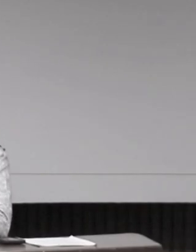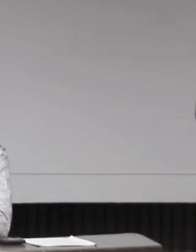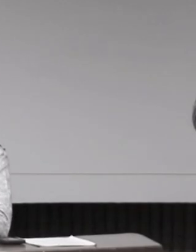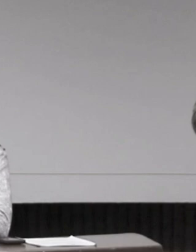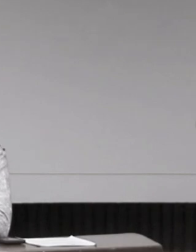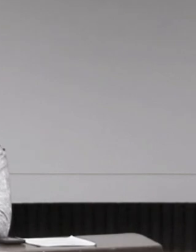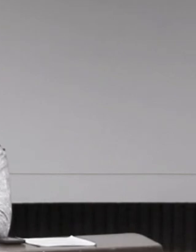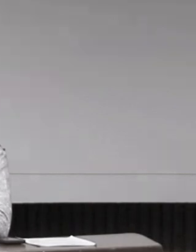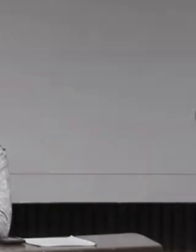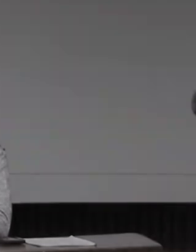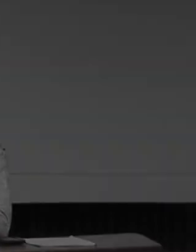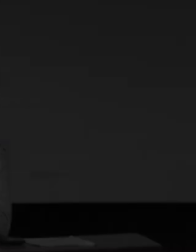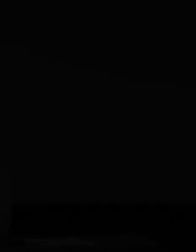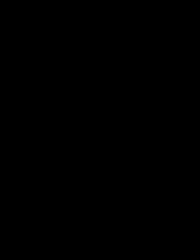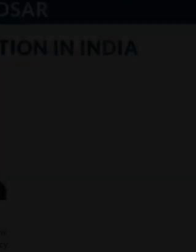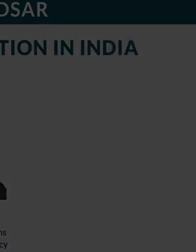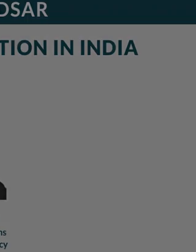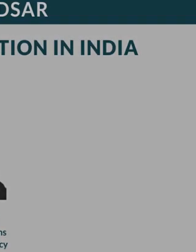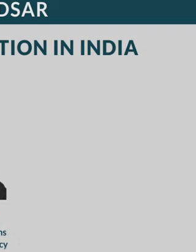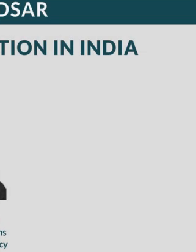arrogance of bureaucrats are not married together.